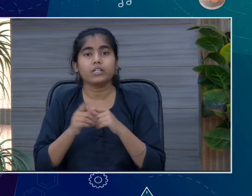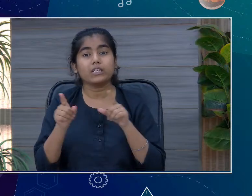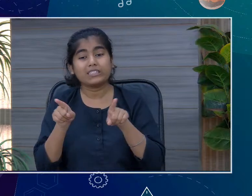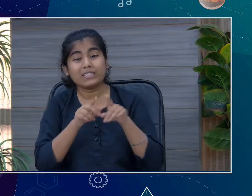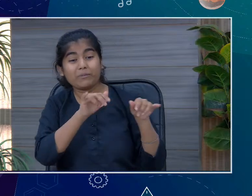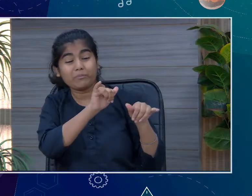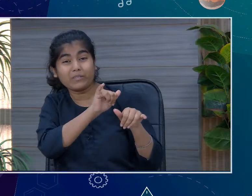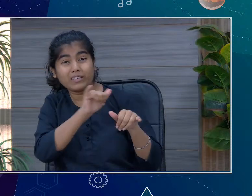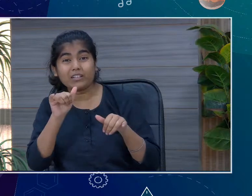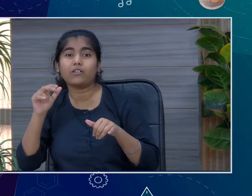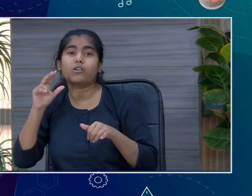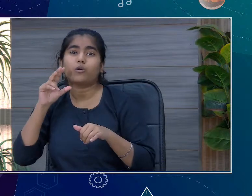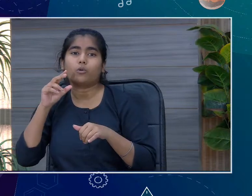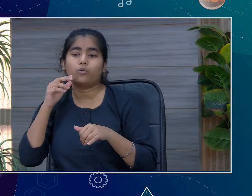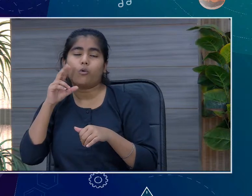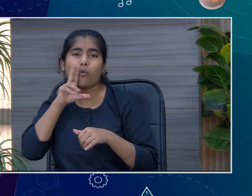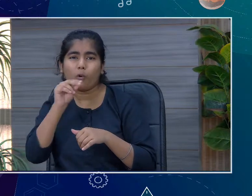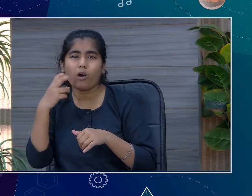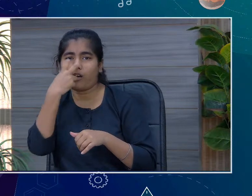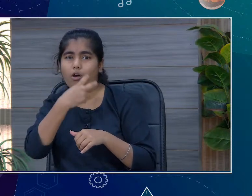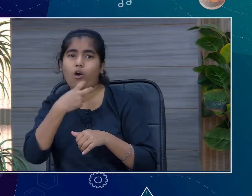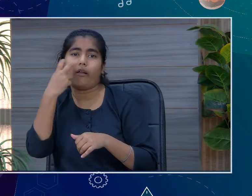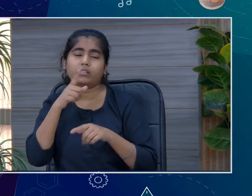So now especially,